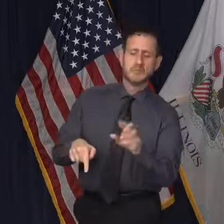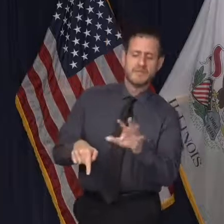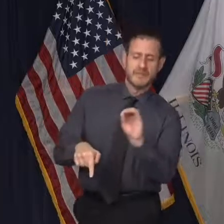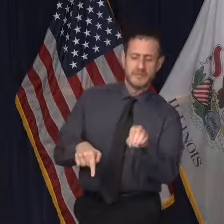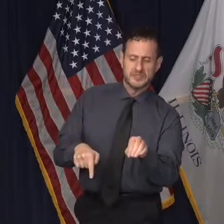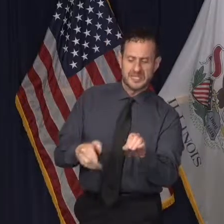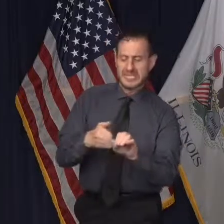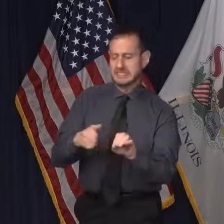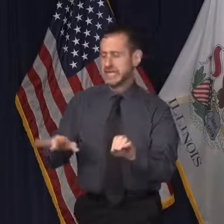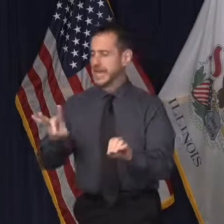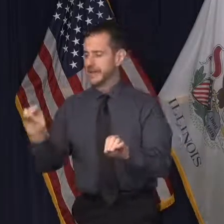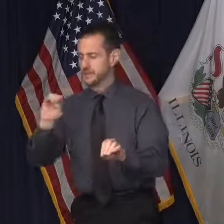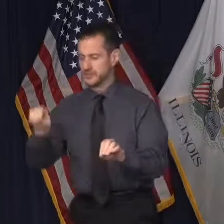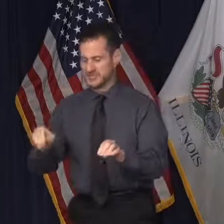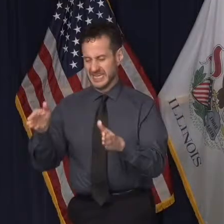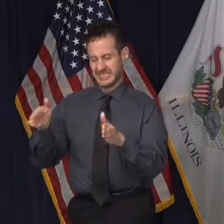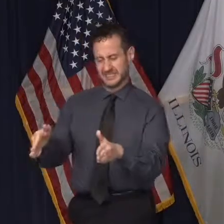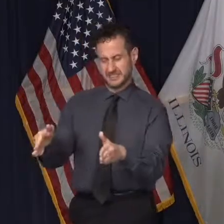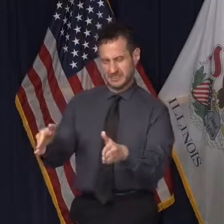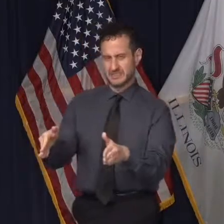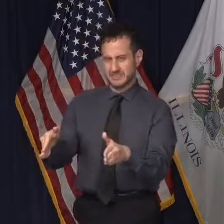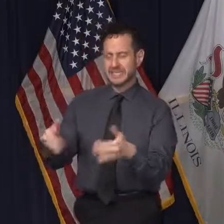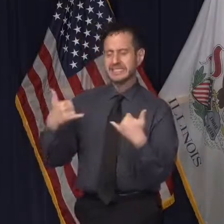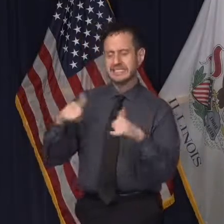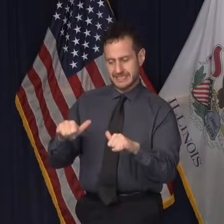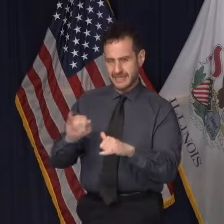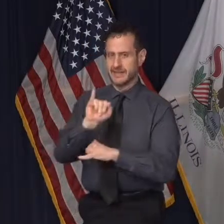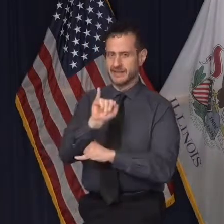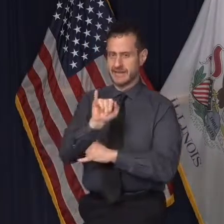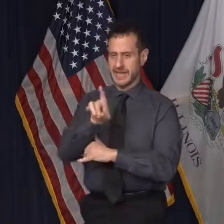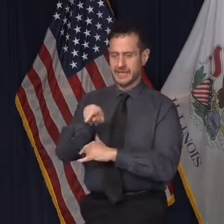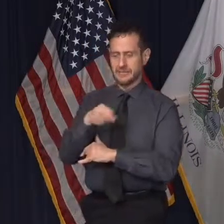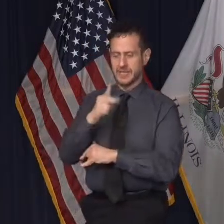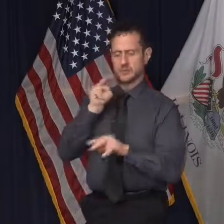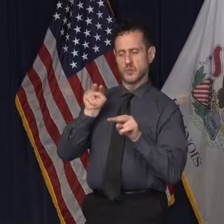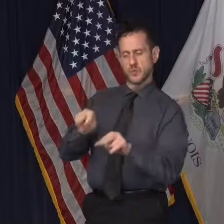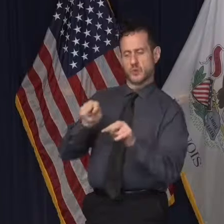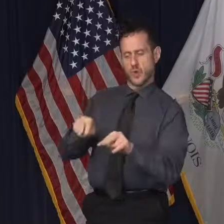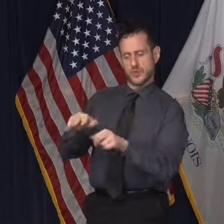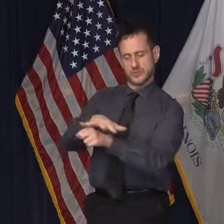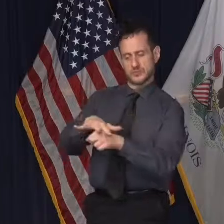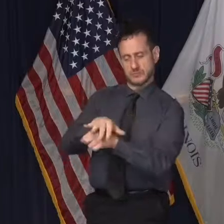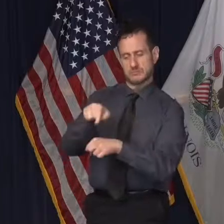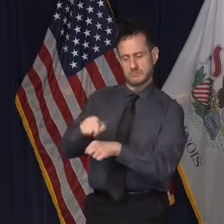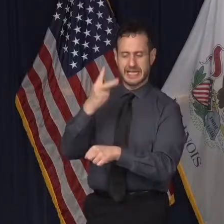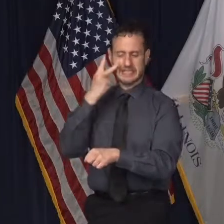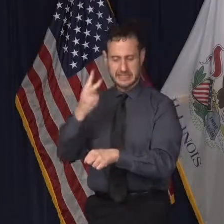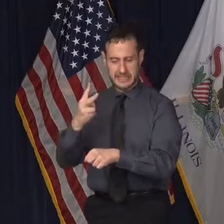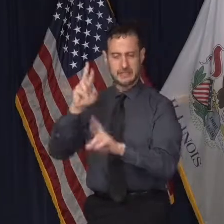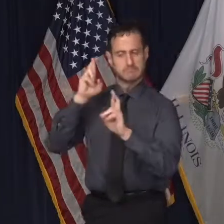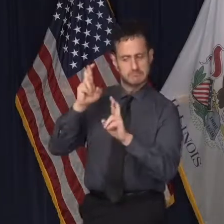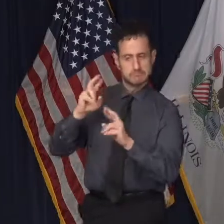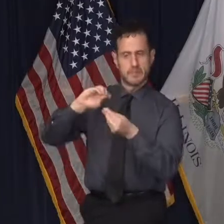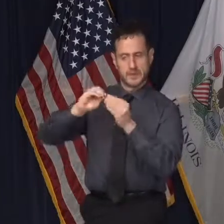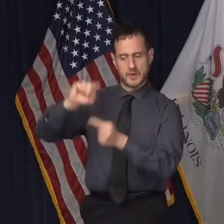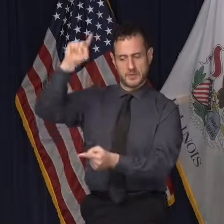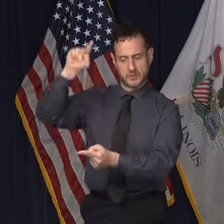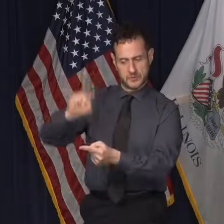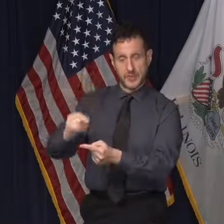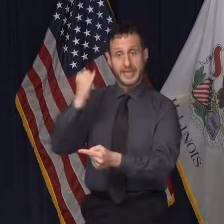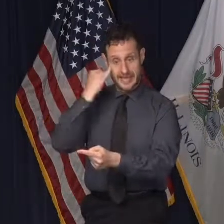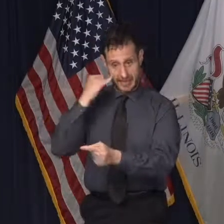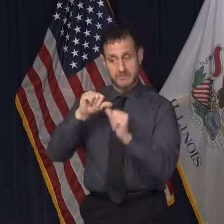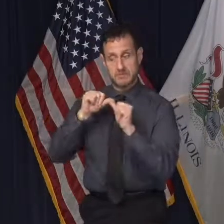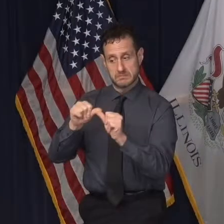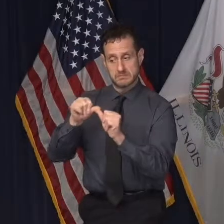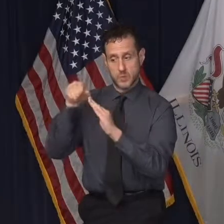and 8%, the window in which IDPH will continue to monitor the area. Assuming things